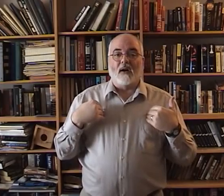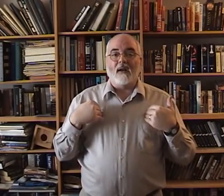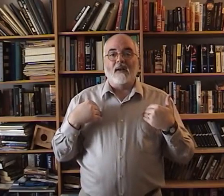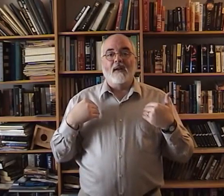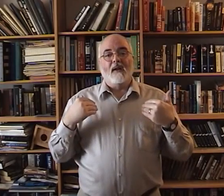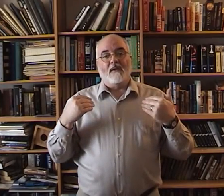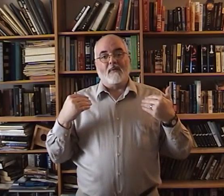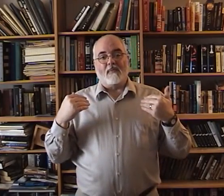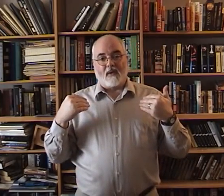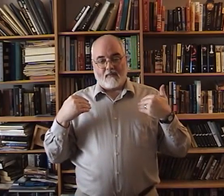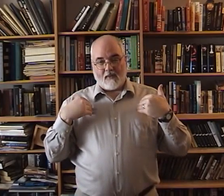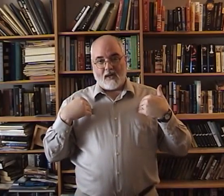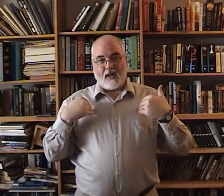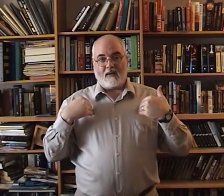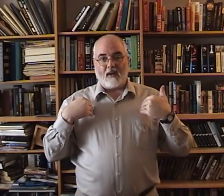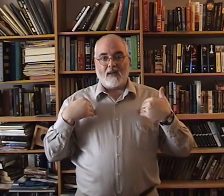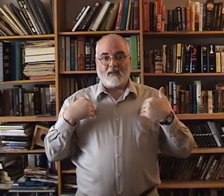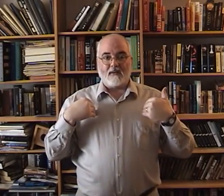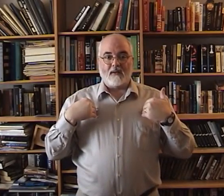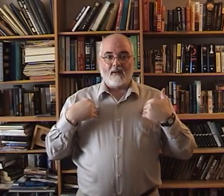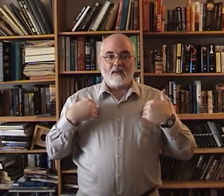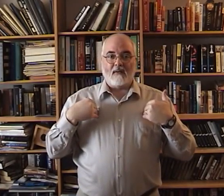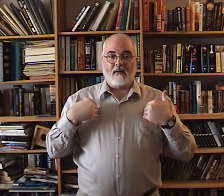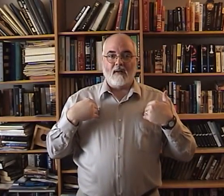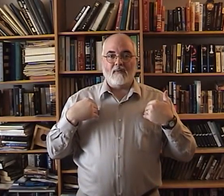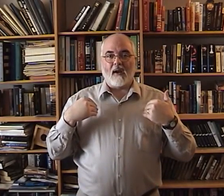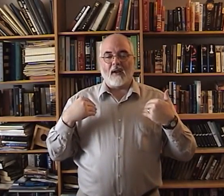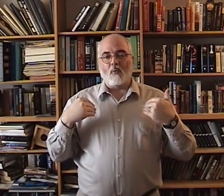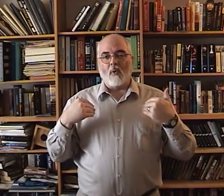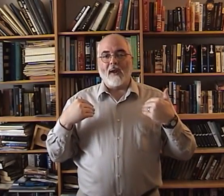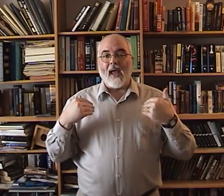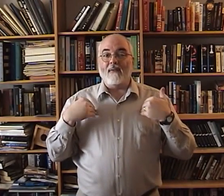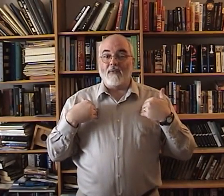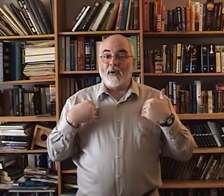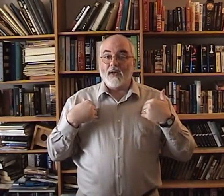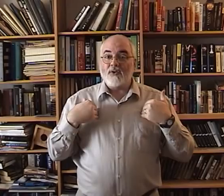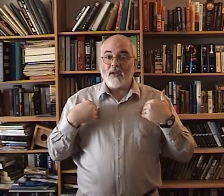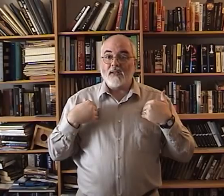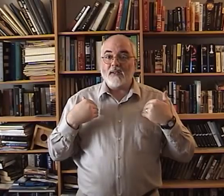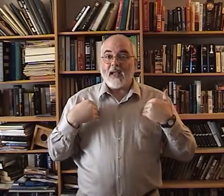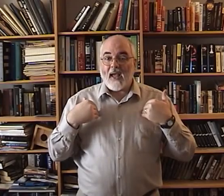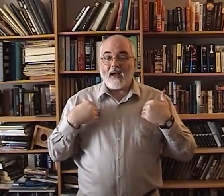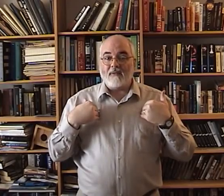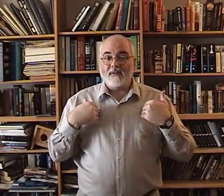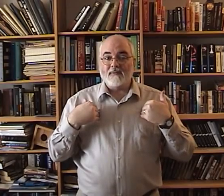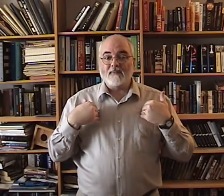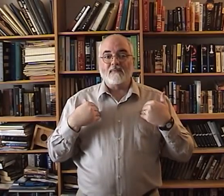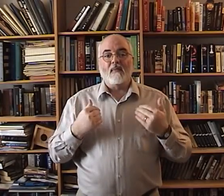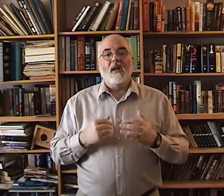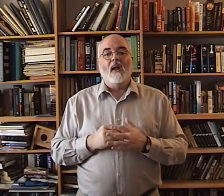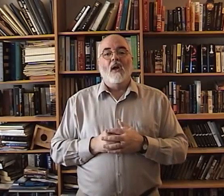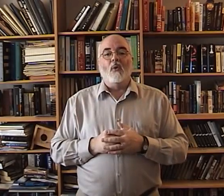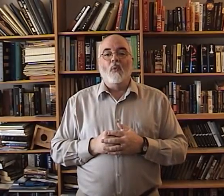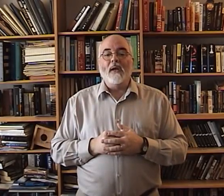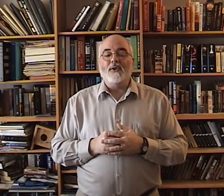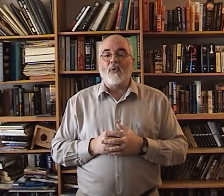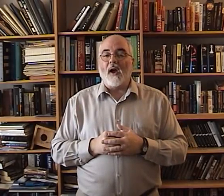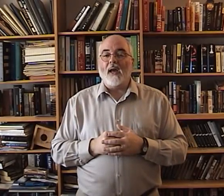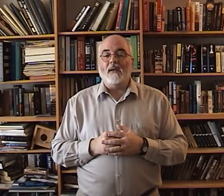right. Again, it's like what we have a friend in Jesus have. We trials